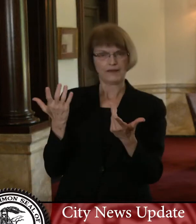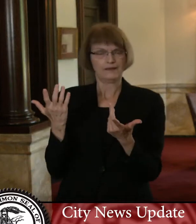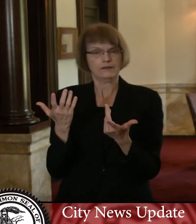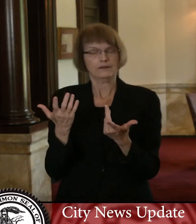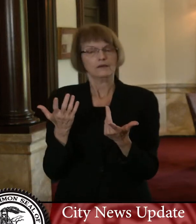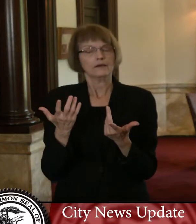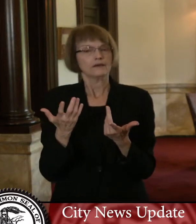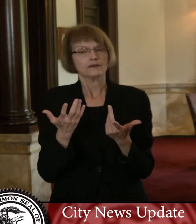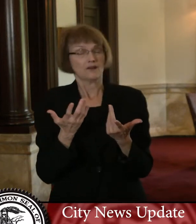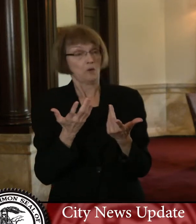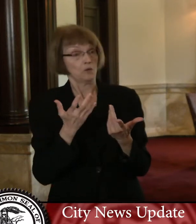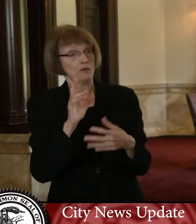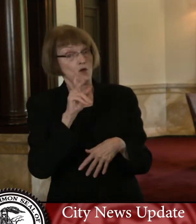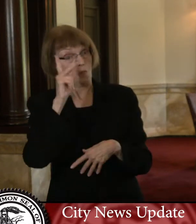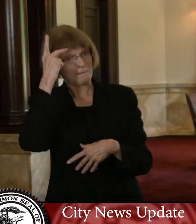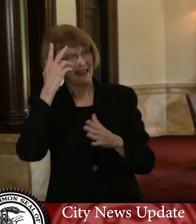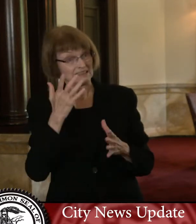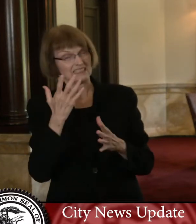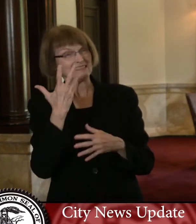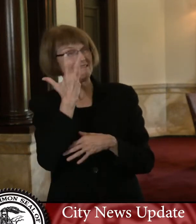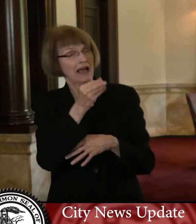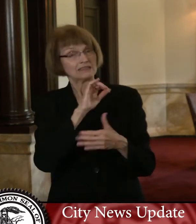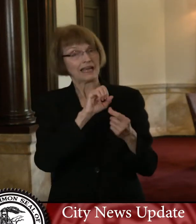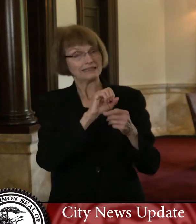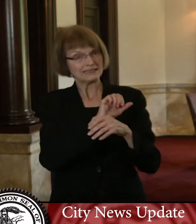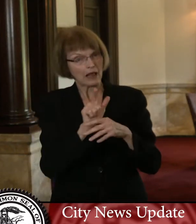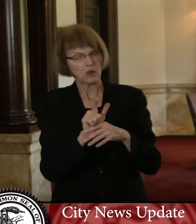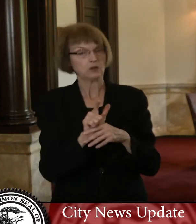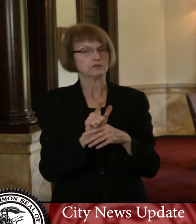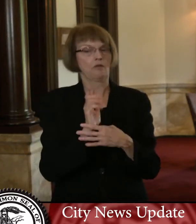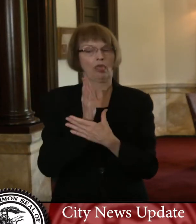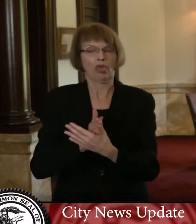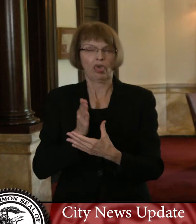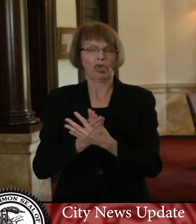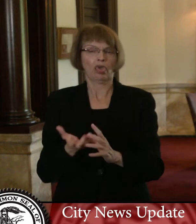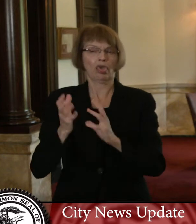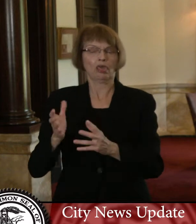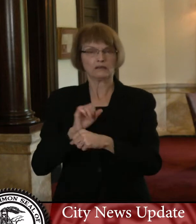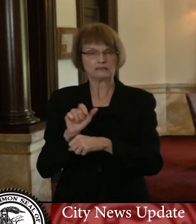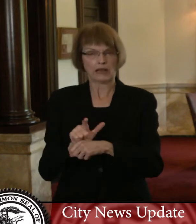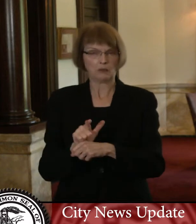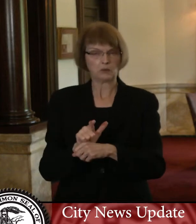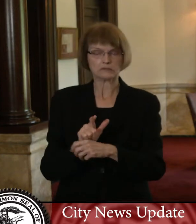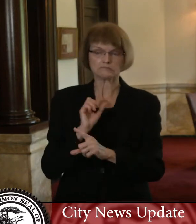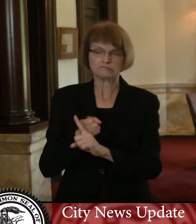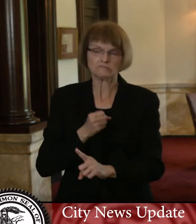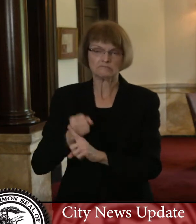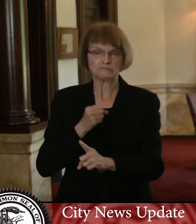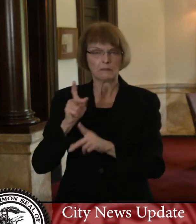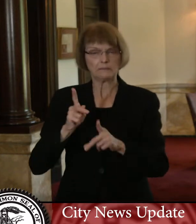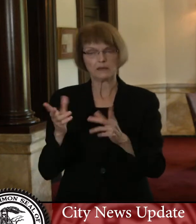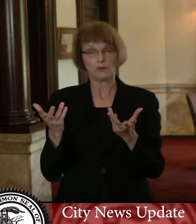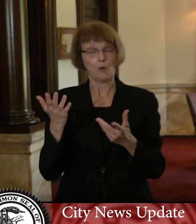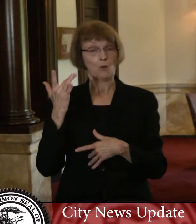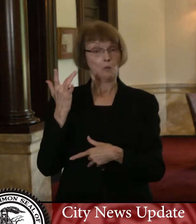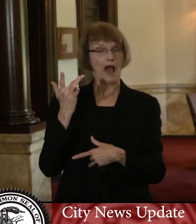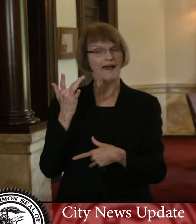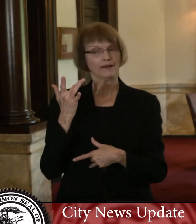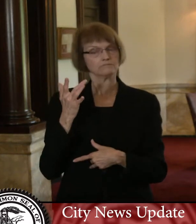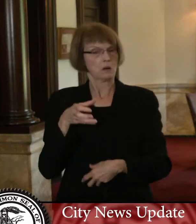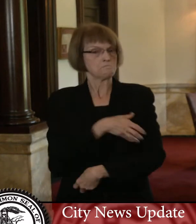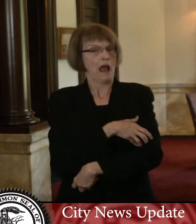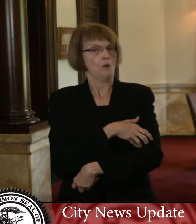for politicians who don't even live here to be beating up on St. Louis and attacking the people of our city to score cheap political